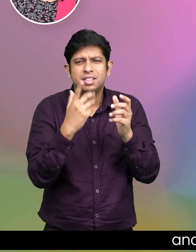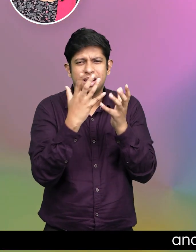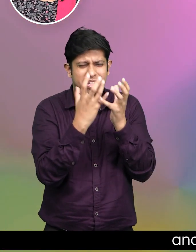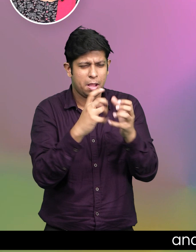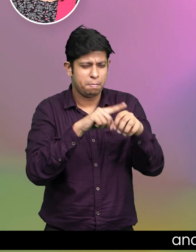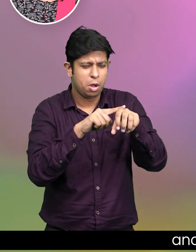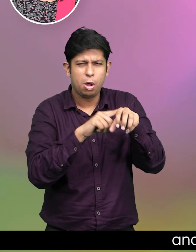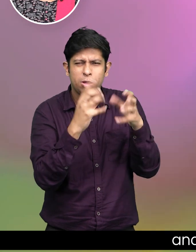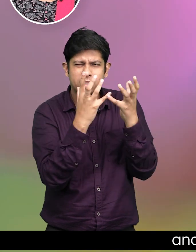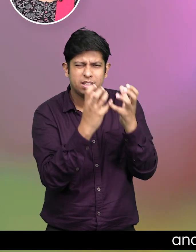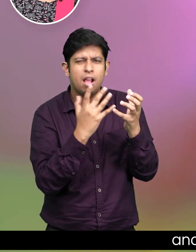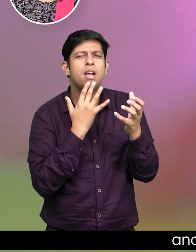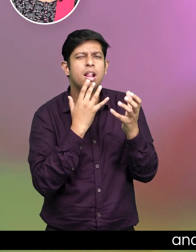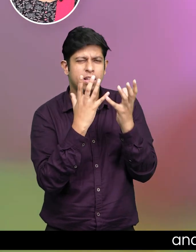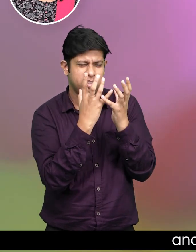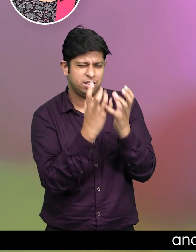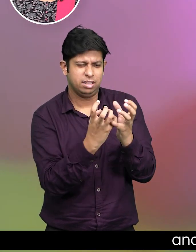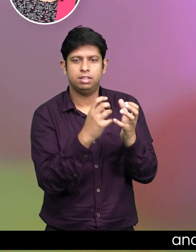deep brown in color.